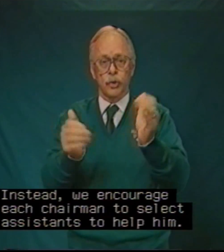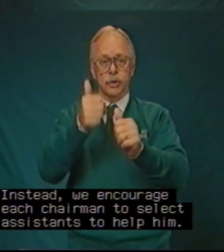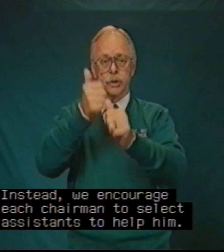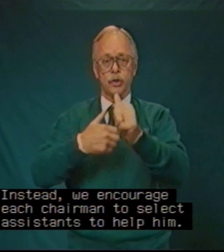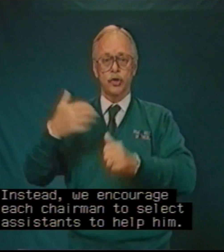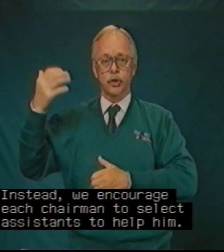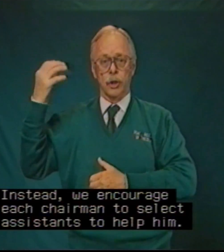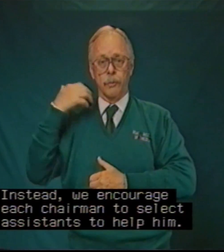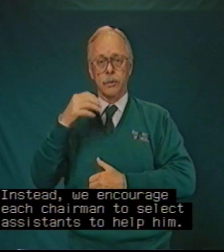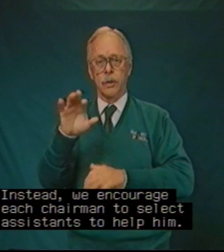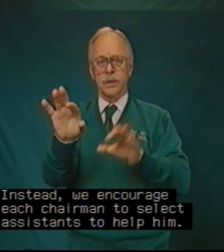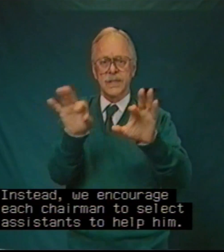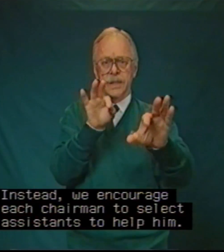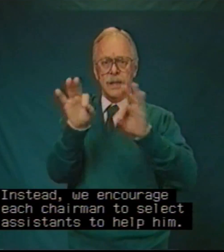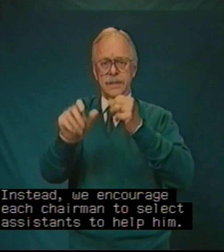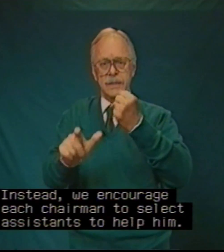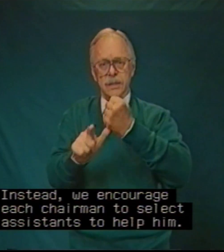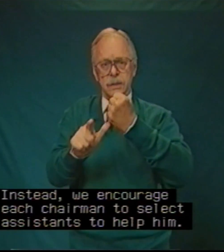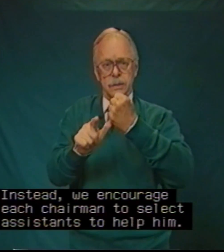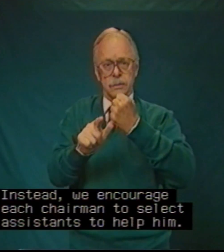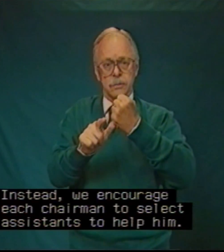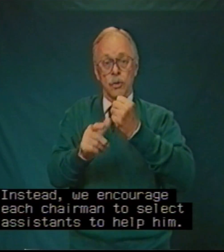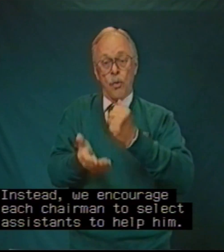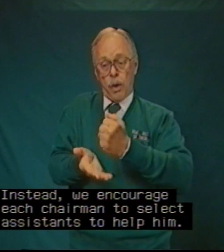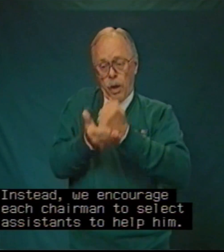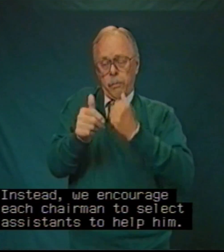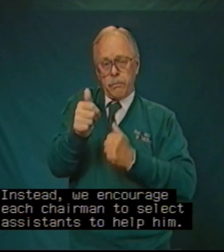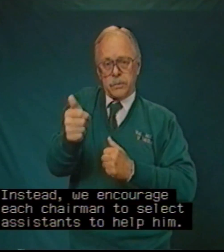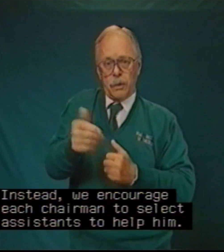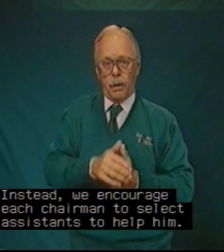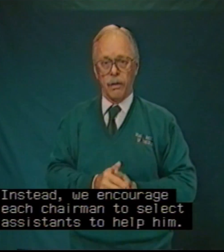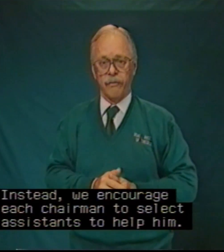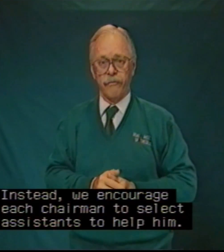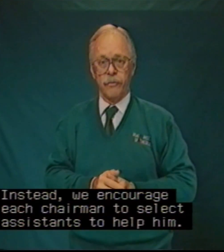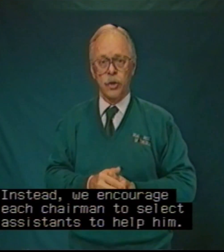select assistants to help him. We can call these subcommittee chairmen.